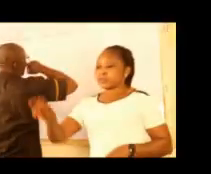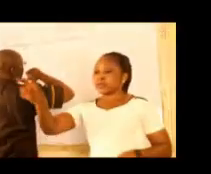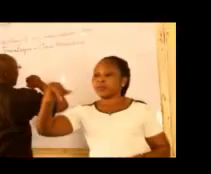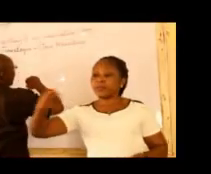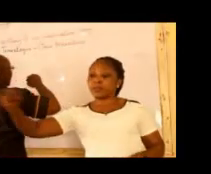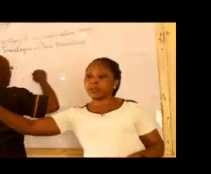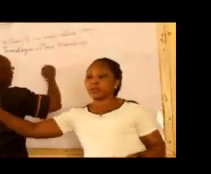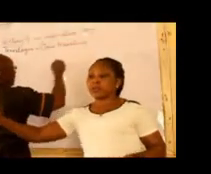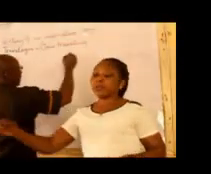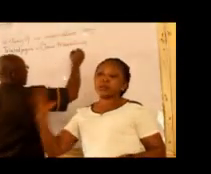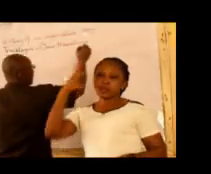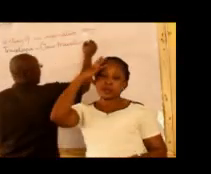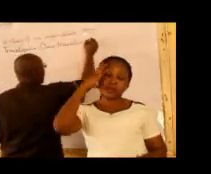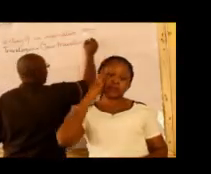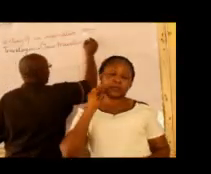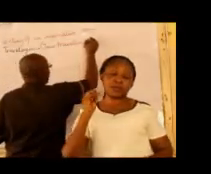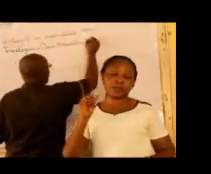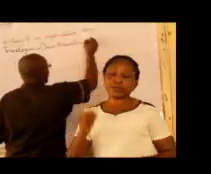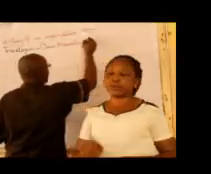Your traveling